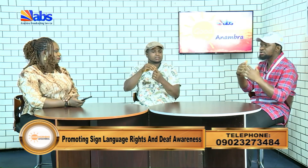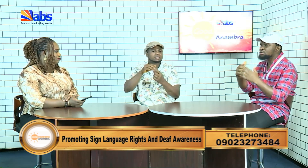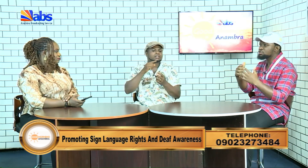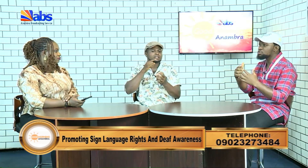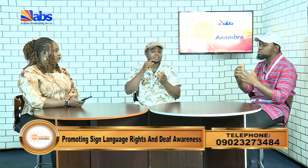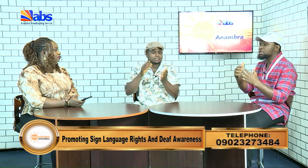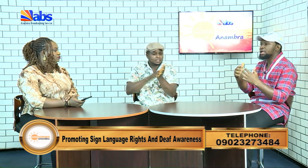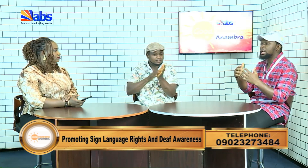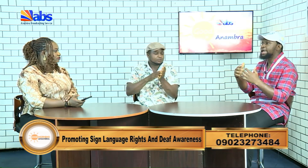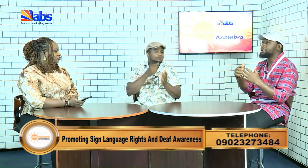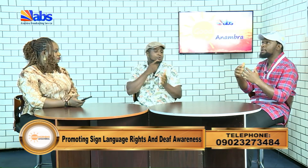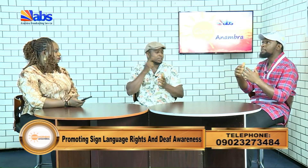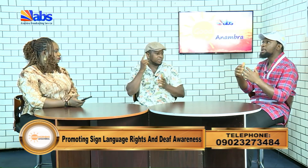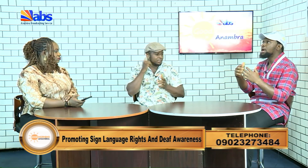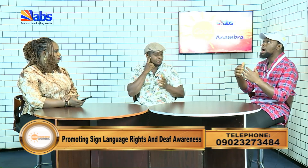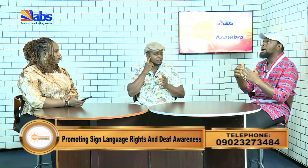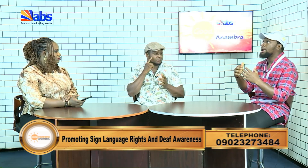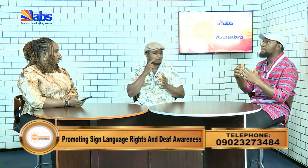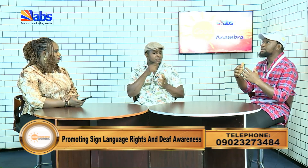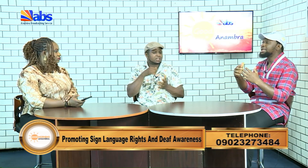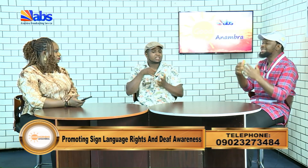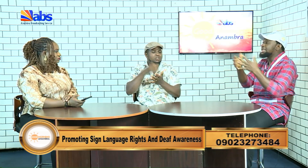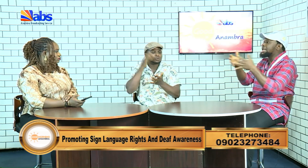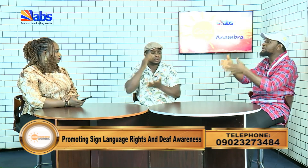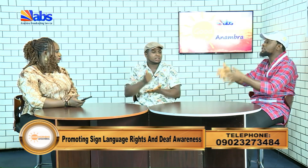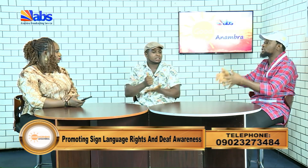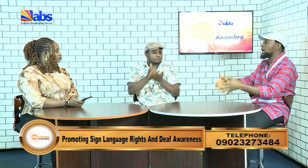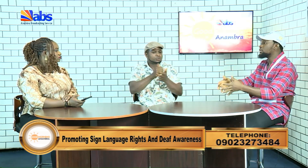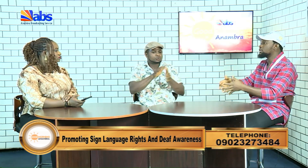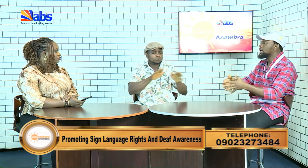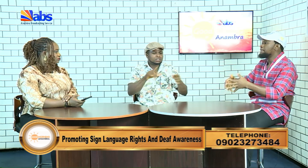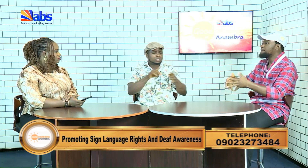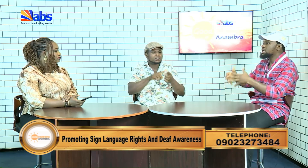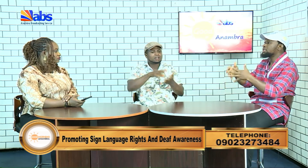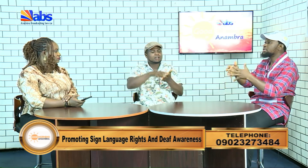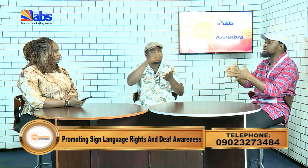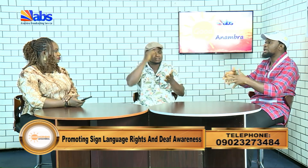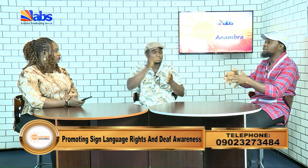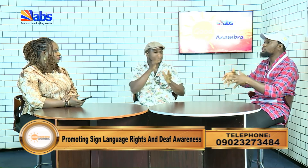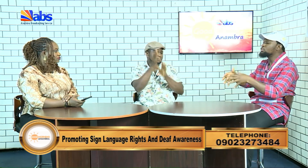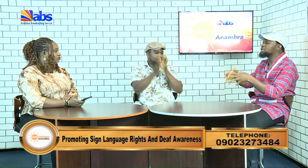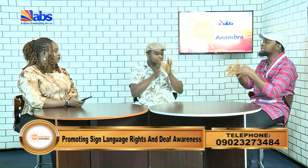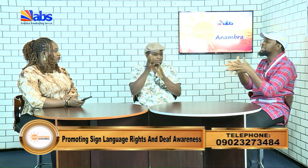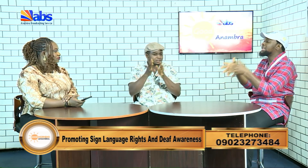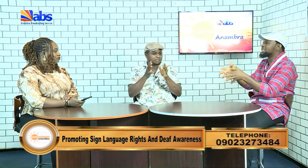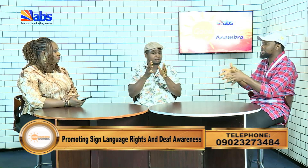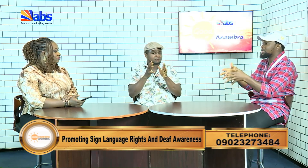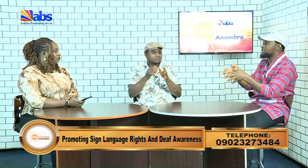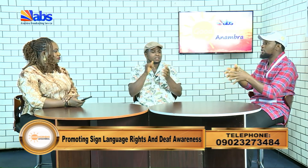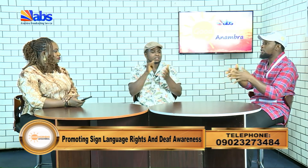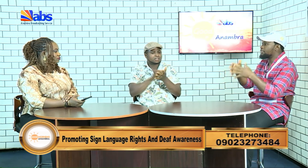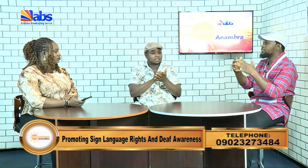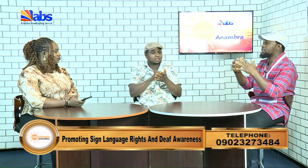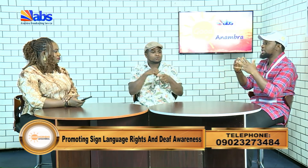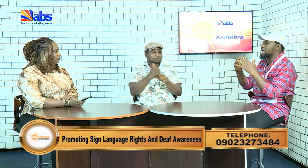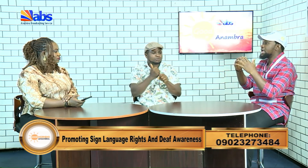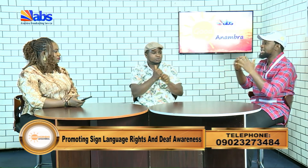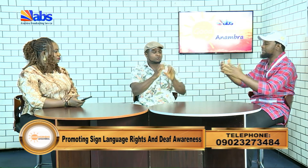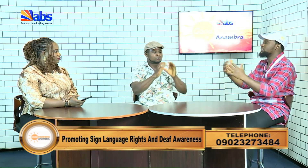their children to school. They end up enslaving the child, making the child look less